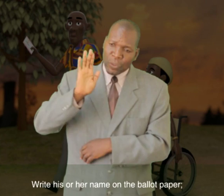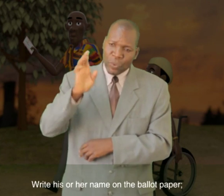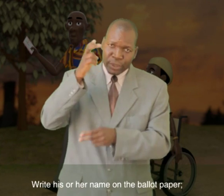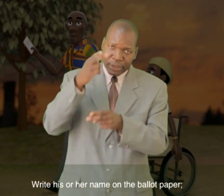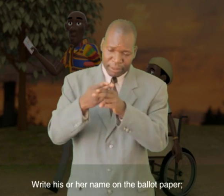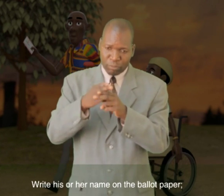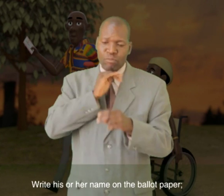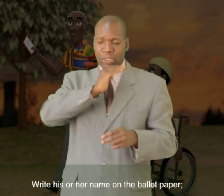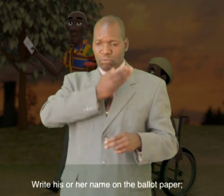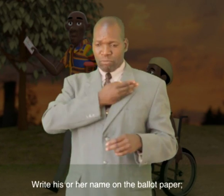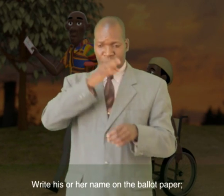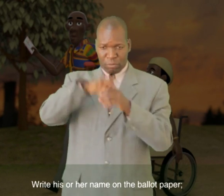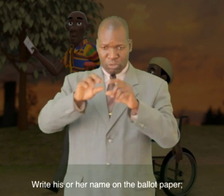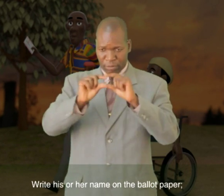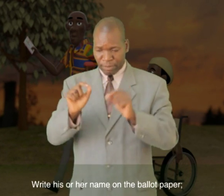on the ballot paper,